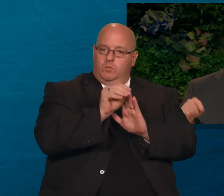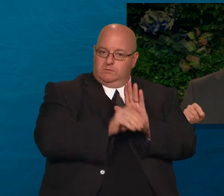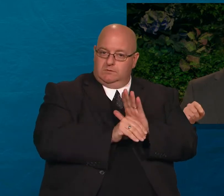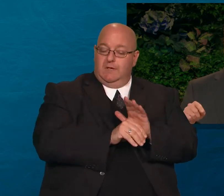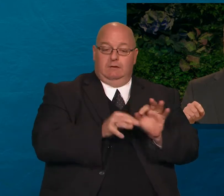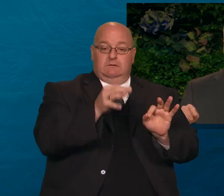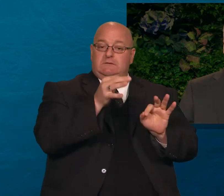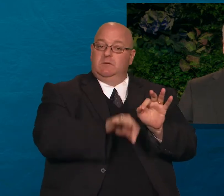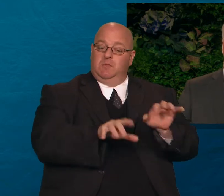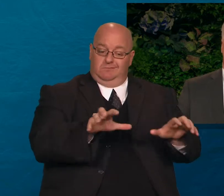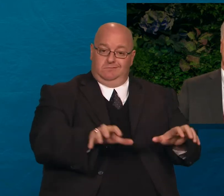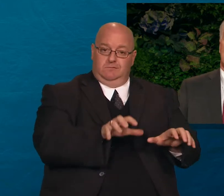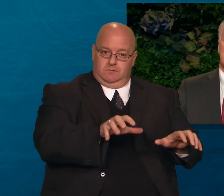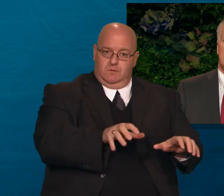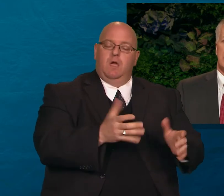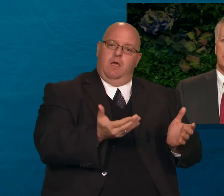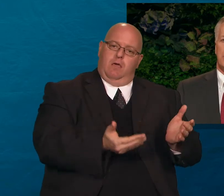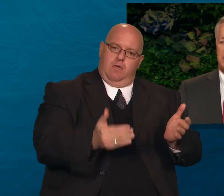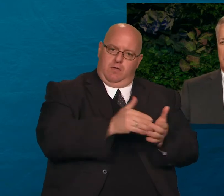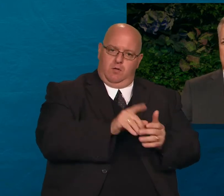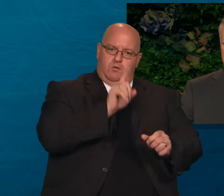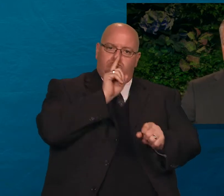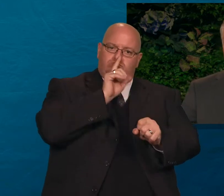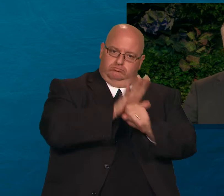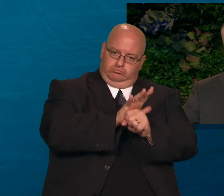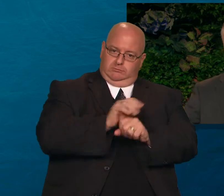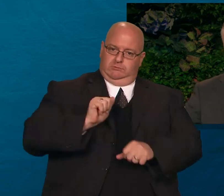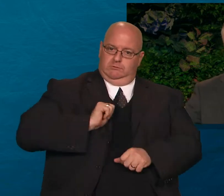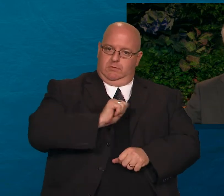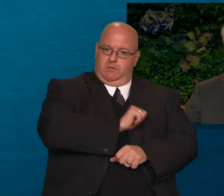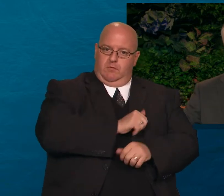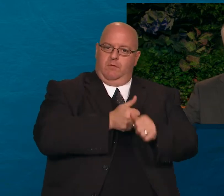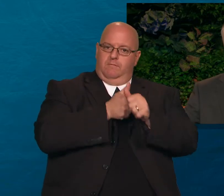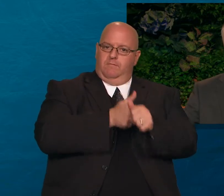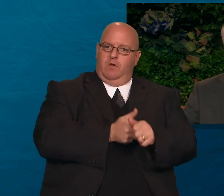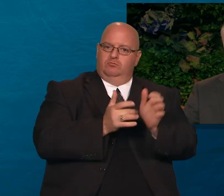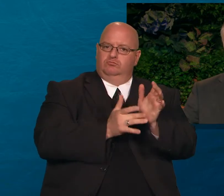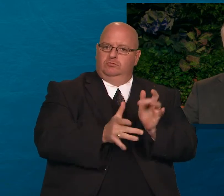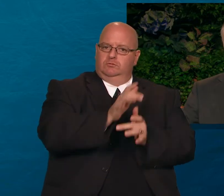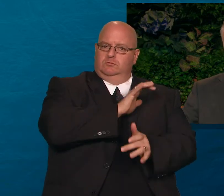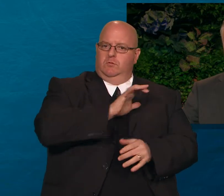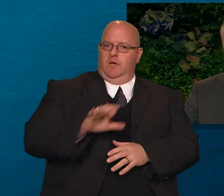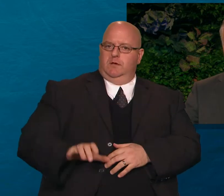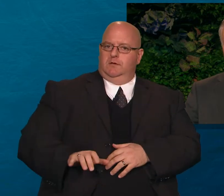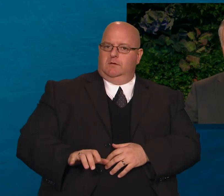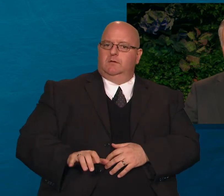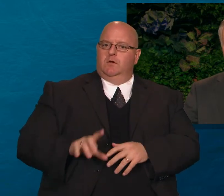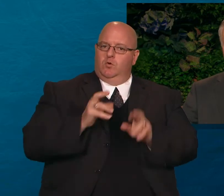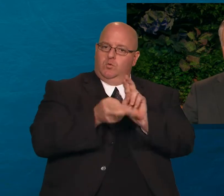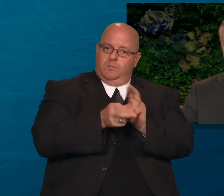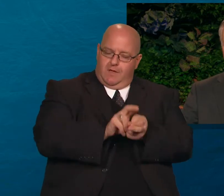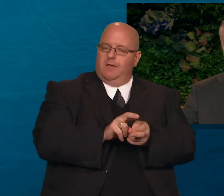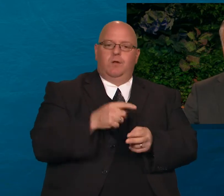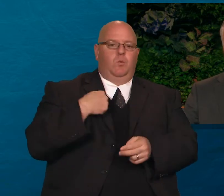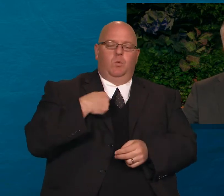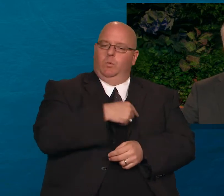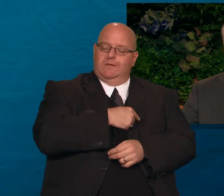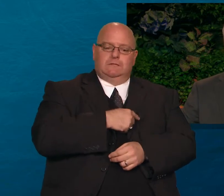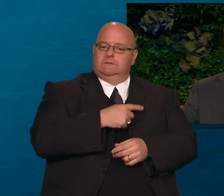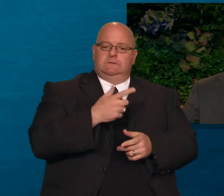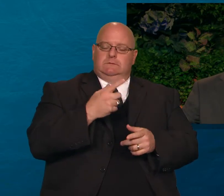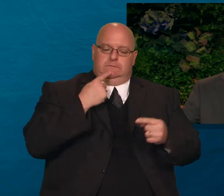simple act allows us to once again pledge ourselves to follow Jesus Christ and to repent when we do fall